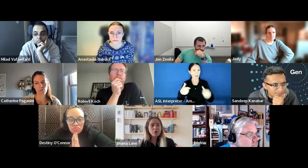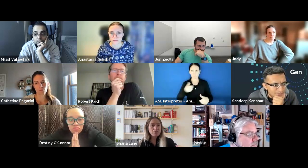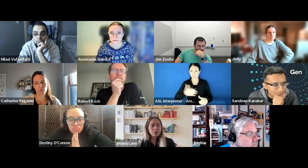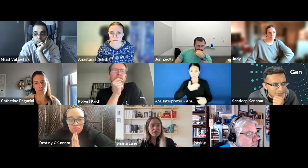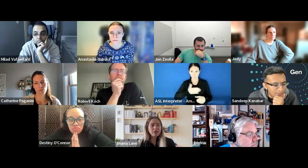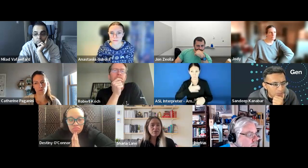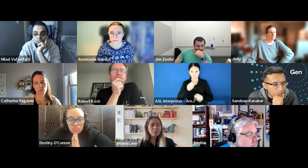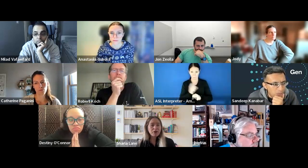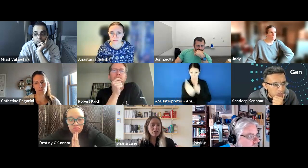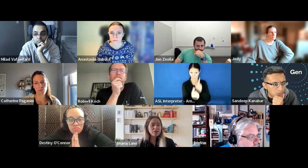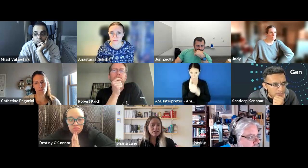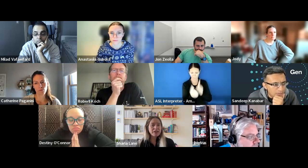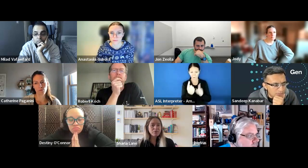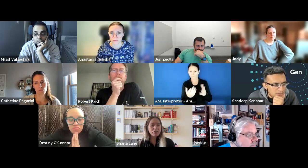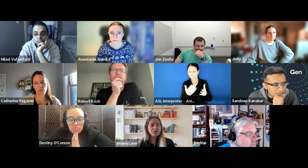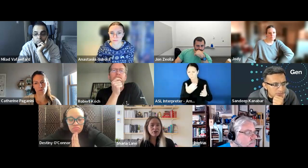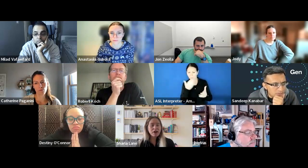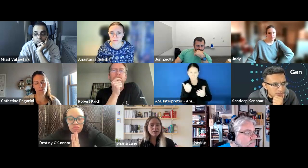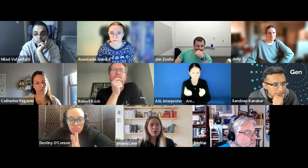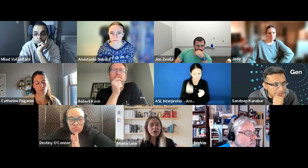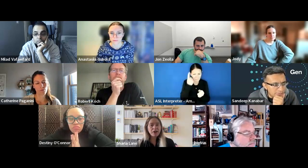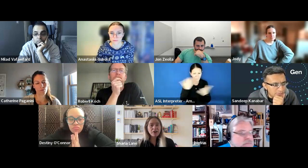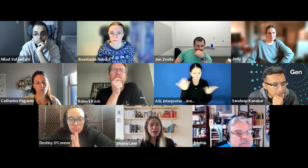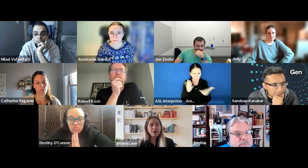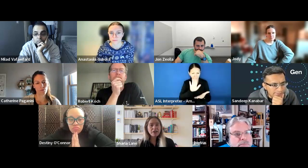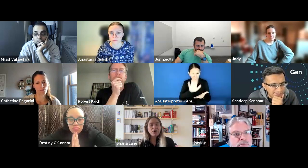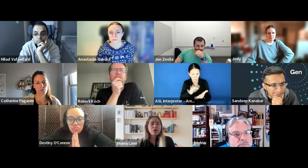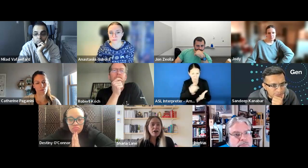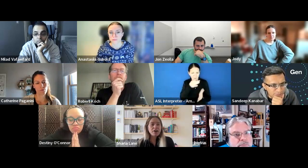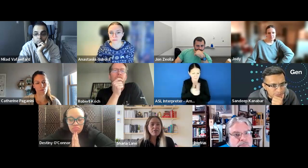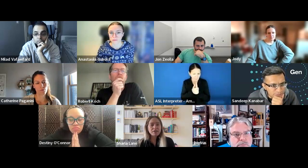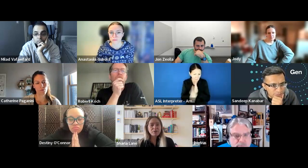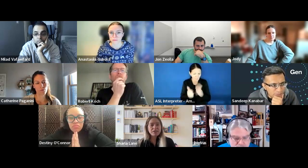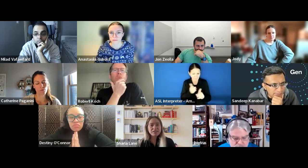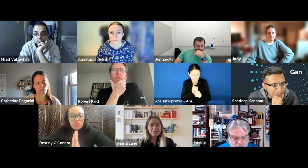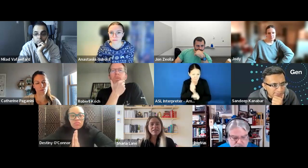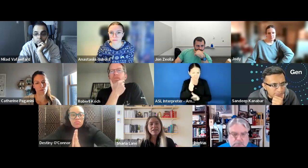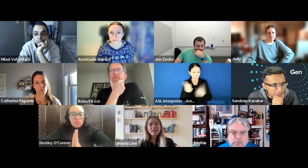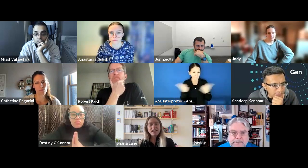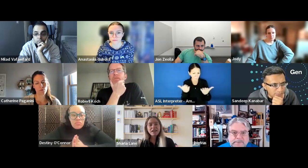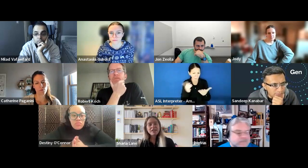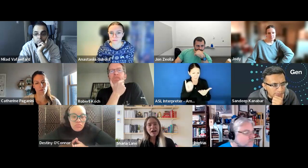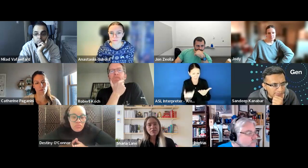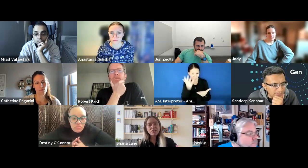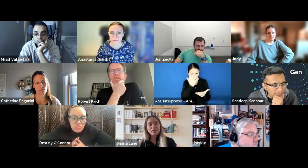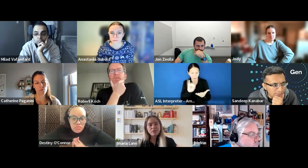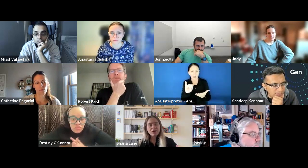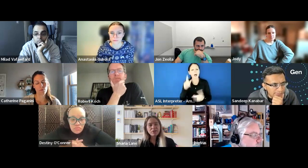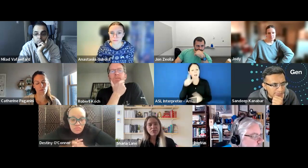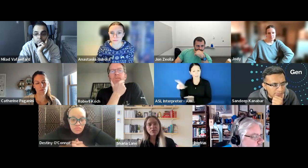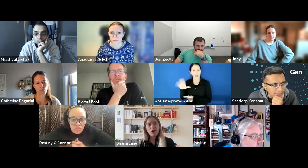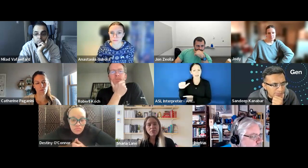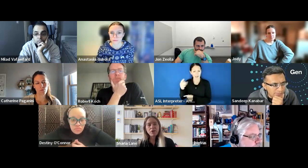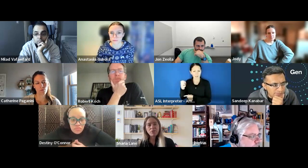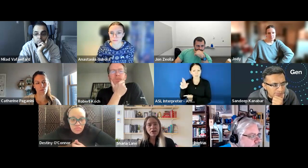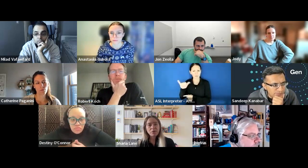with you one-on-one to kind of better understand what your expert area, your area of expertise is. And I think Catherine, you said